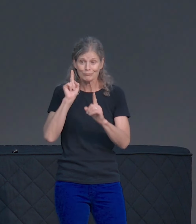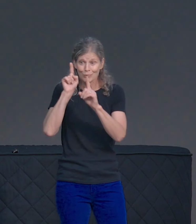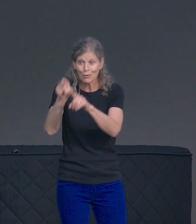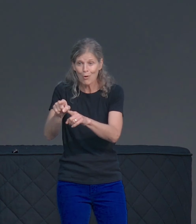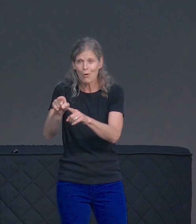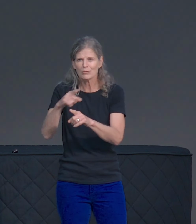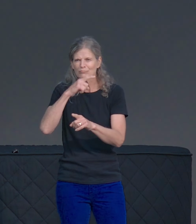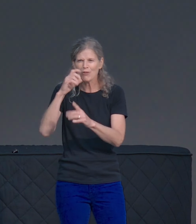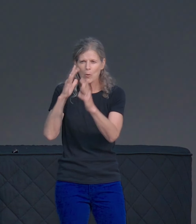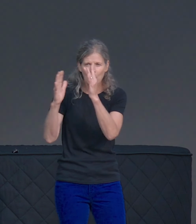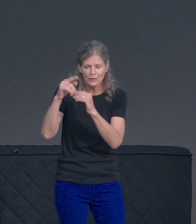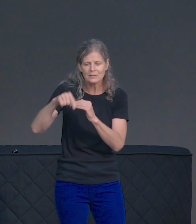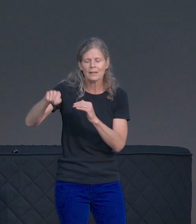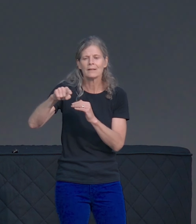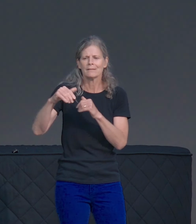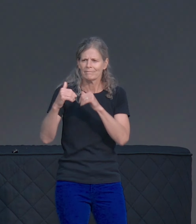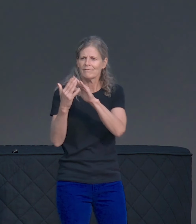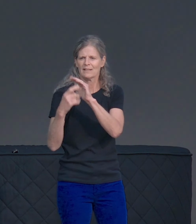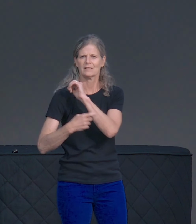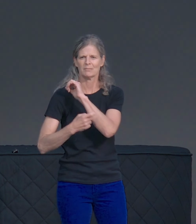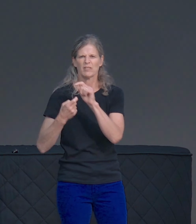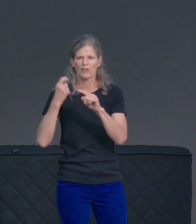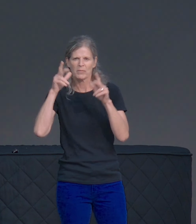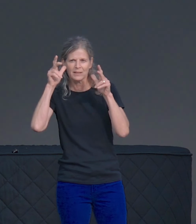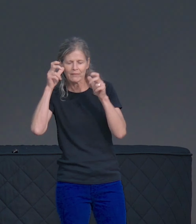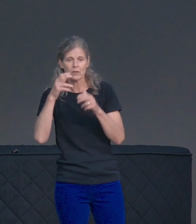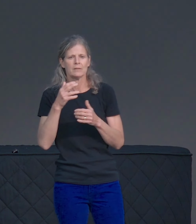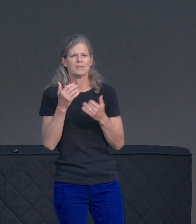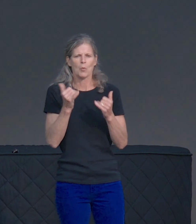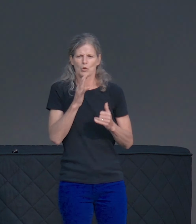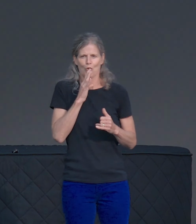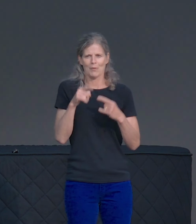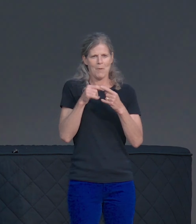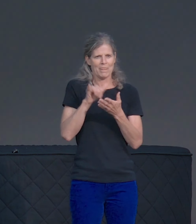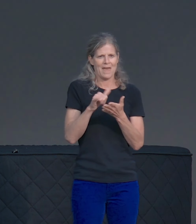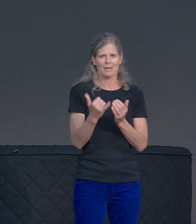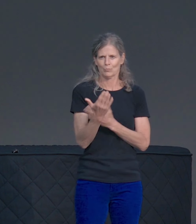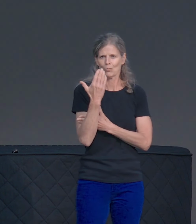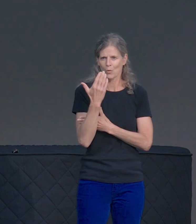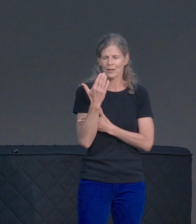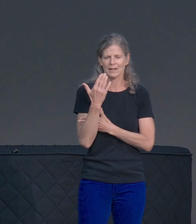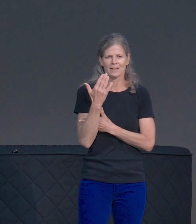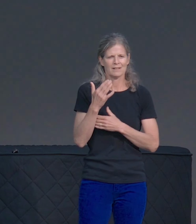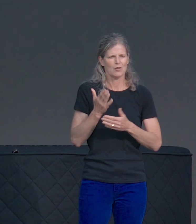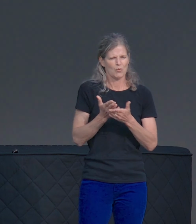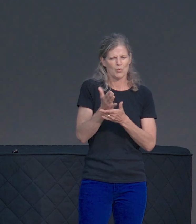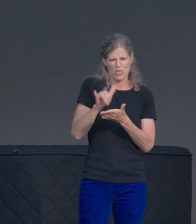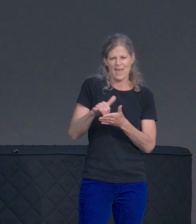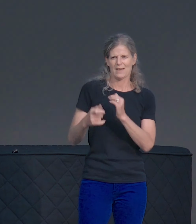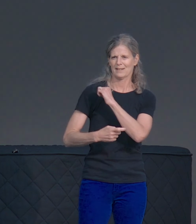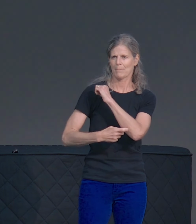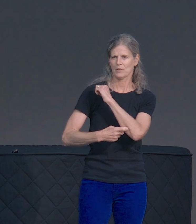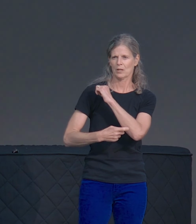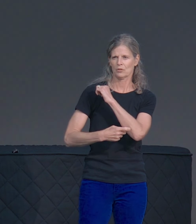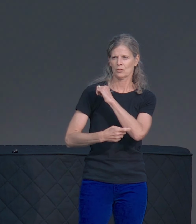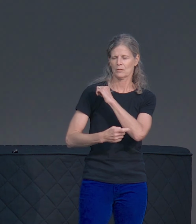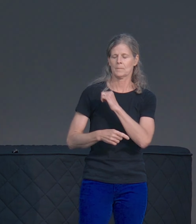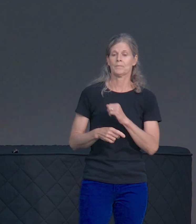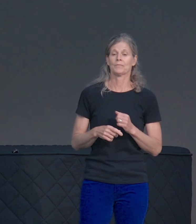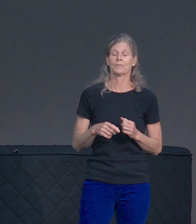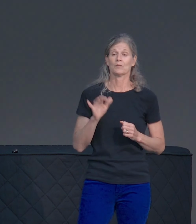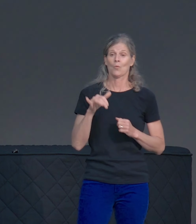wilderness to face temptation from the devil. And let's spend a few moments just talking through this temptation. The